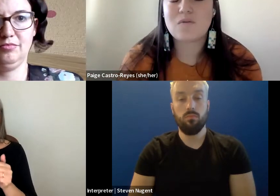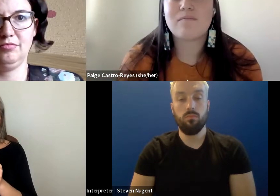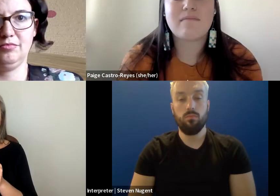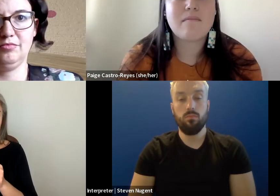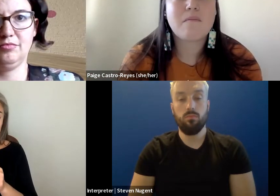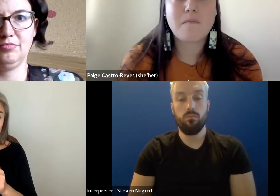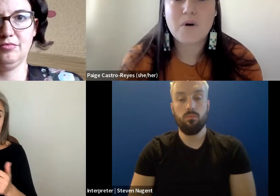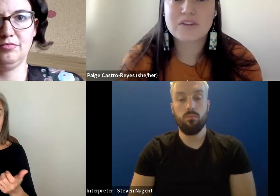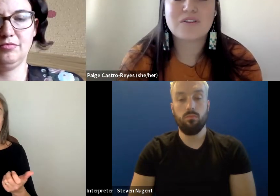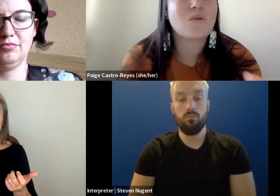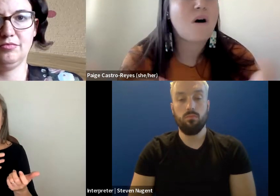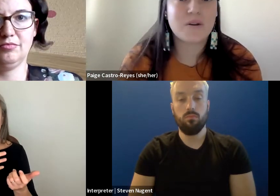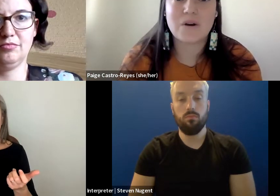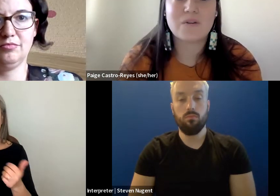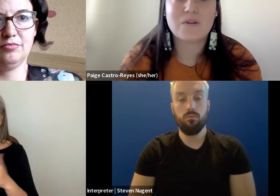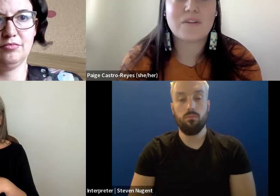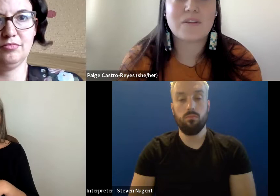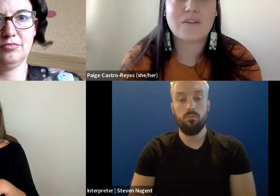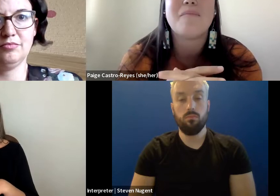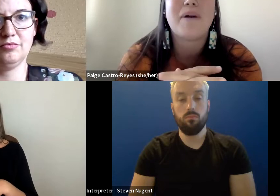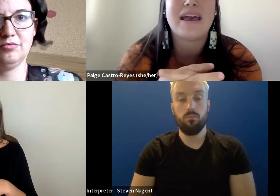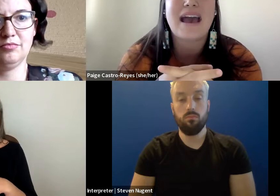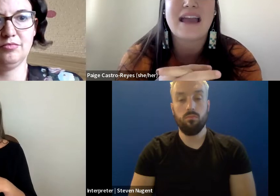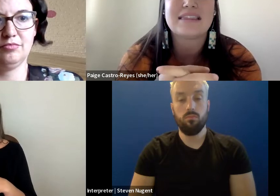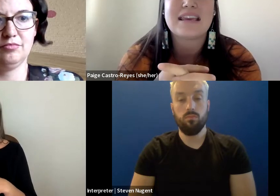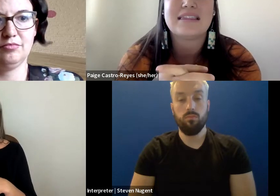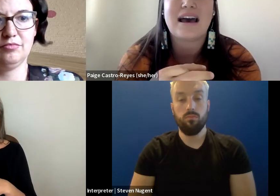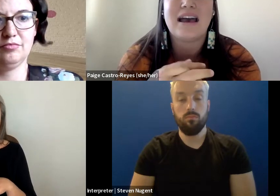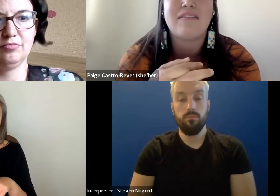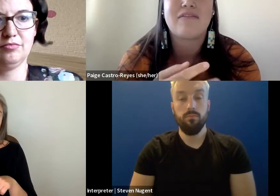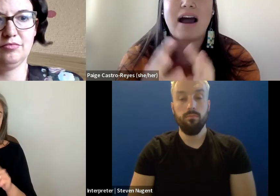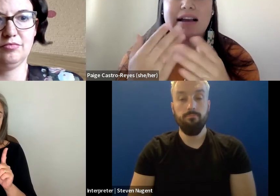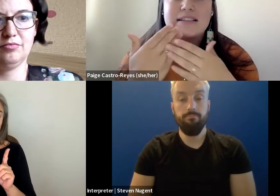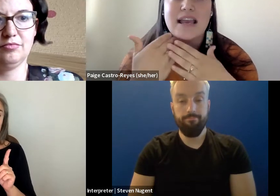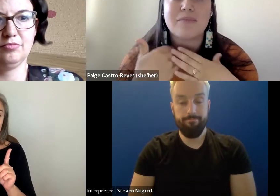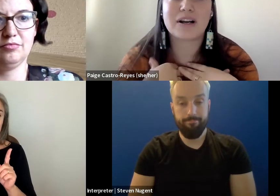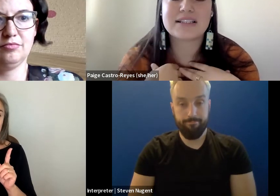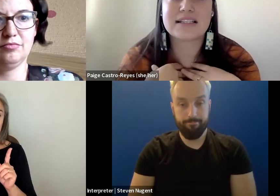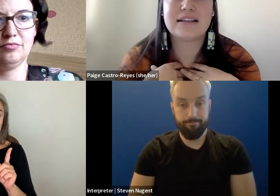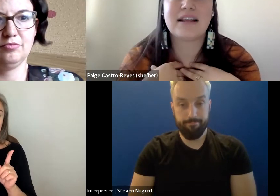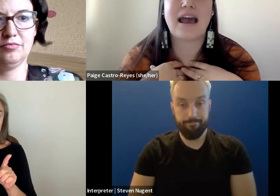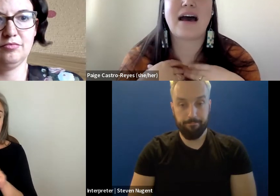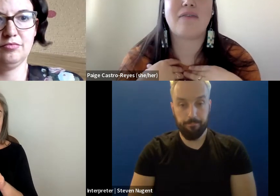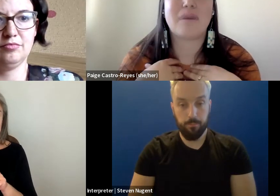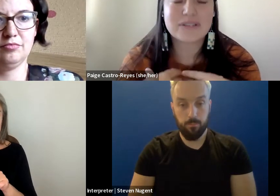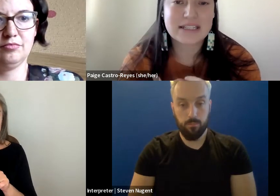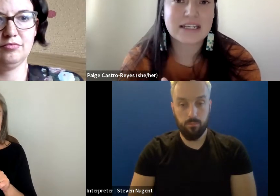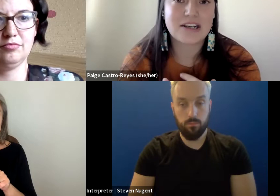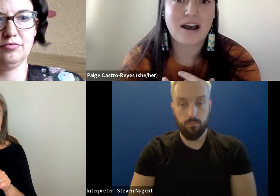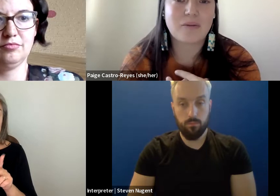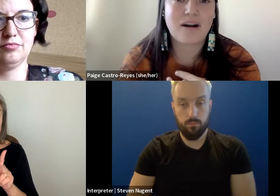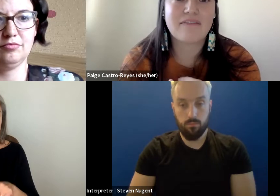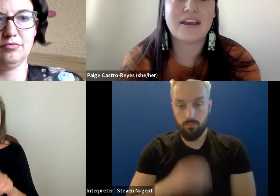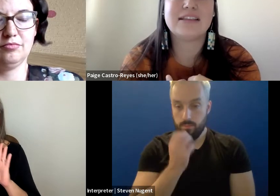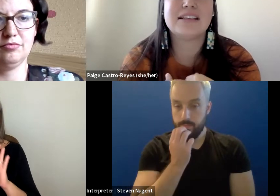And most of you all know that, but I think that as a person